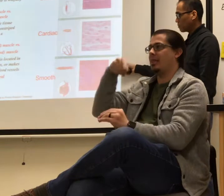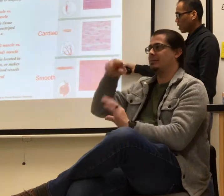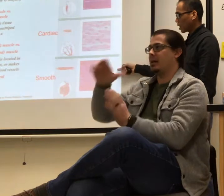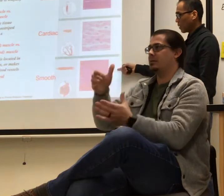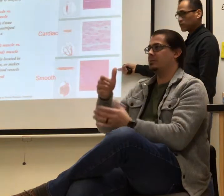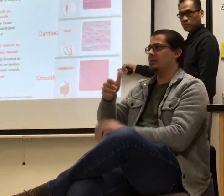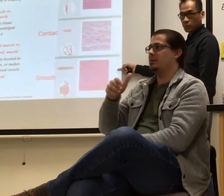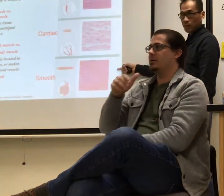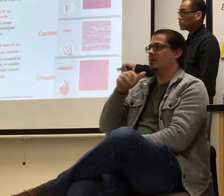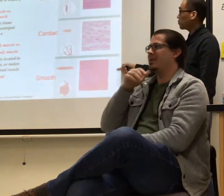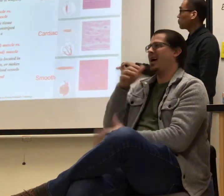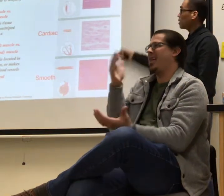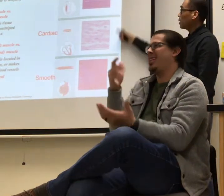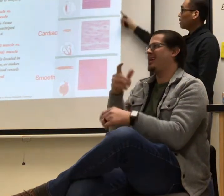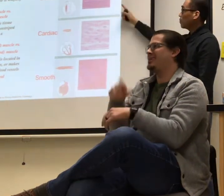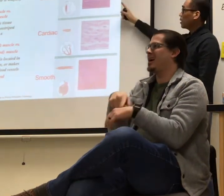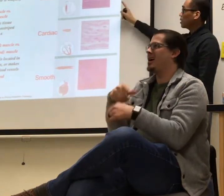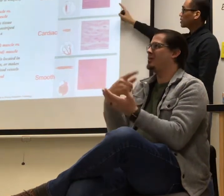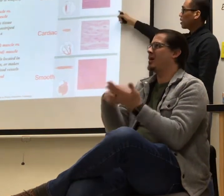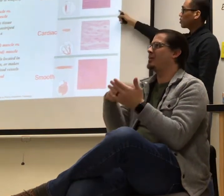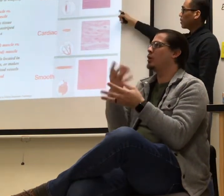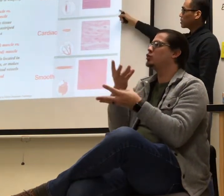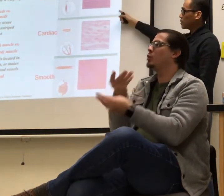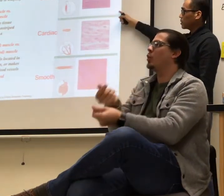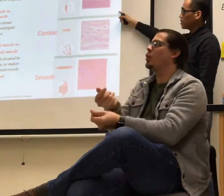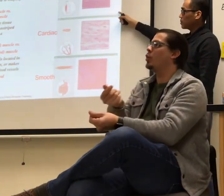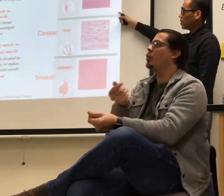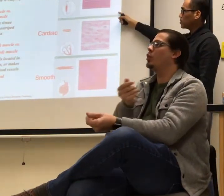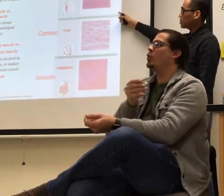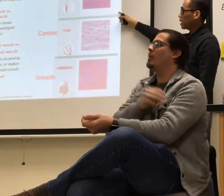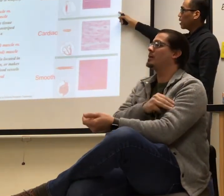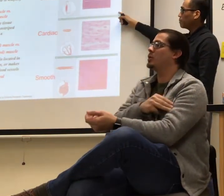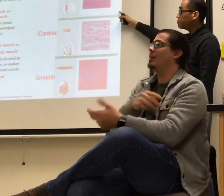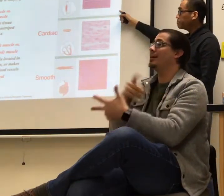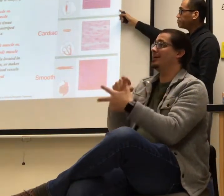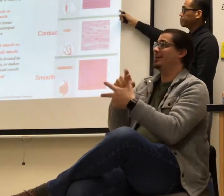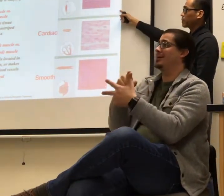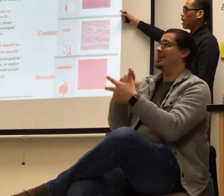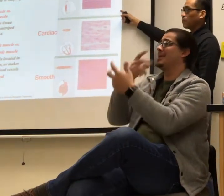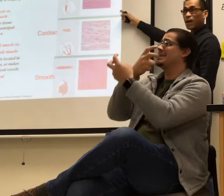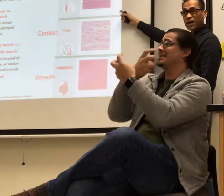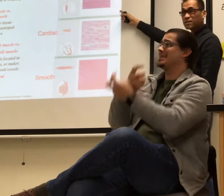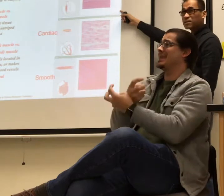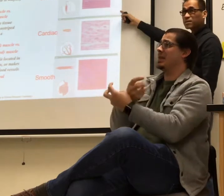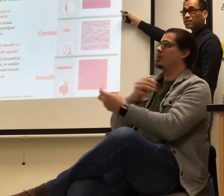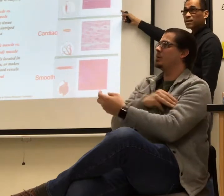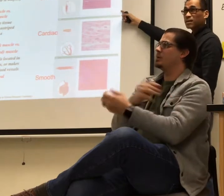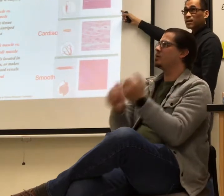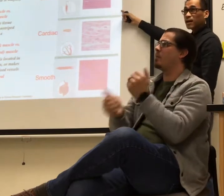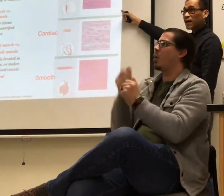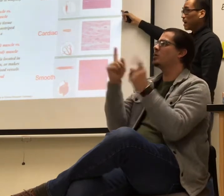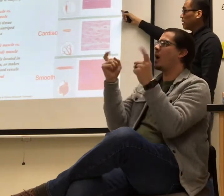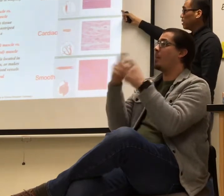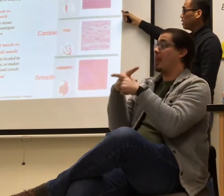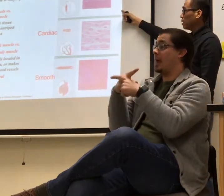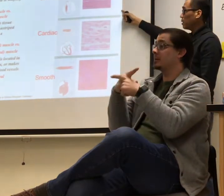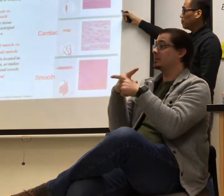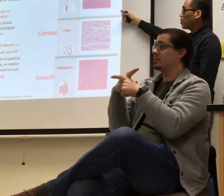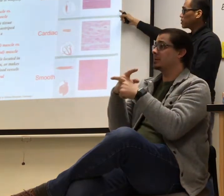less time talking about smooth muscle. But skeletal muscle is the most complex,